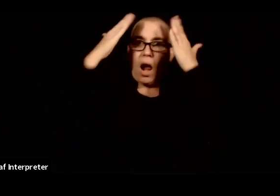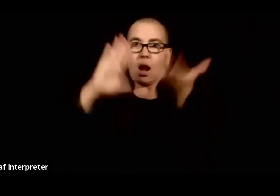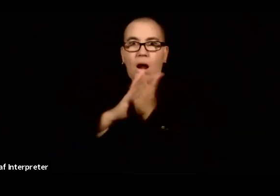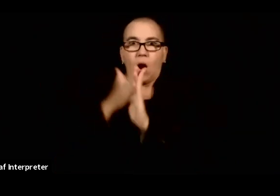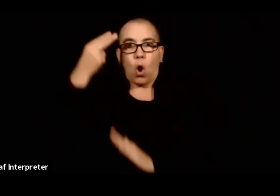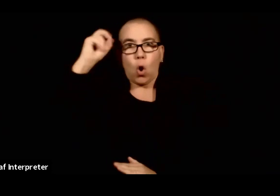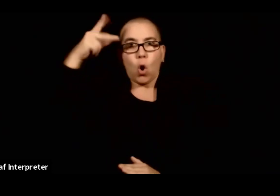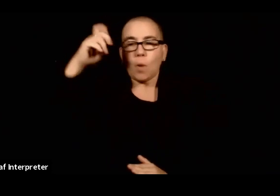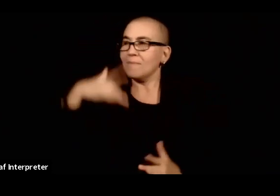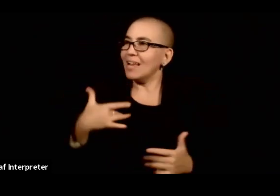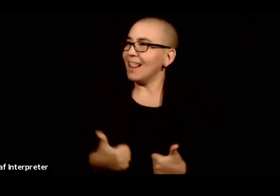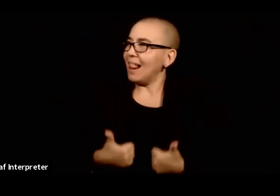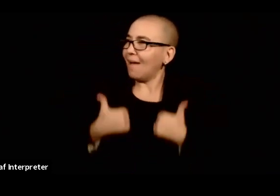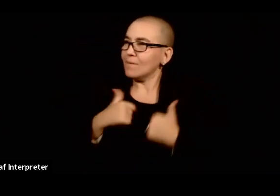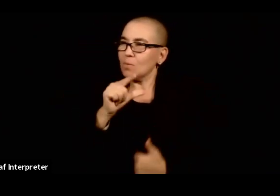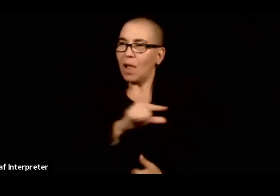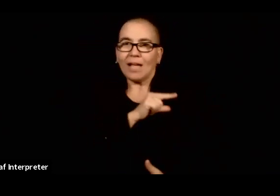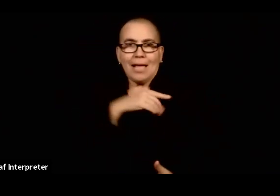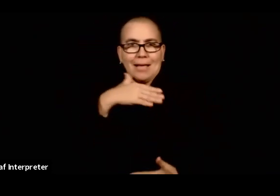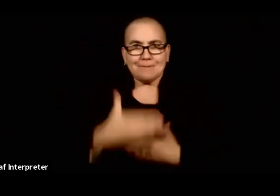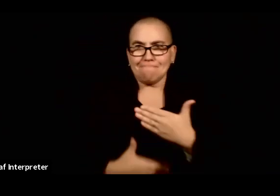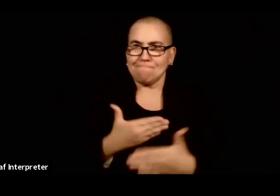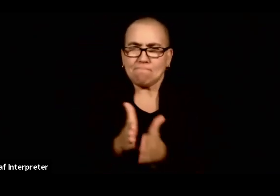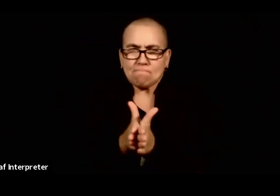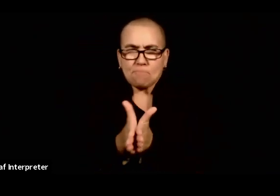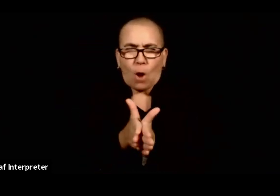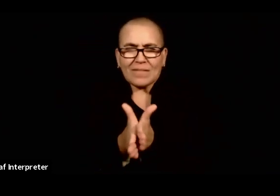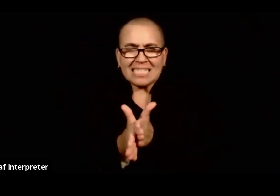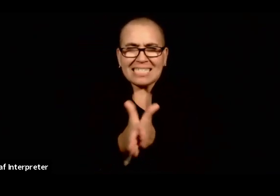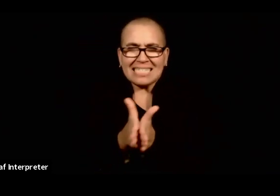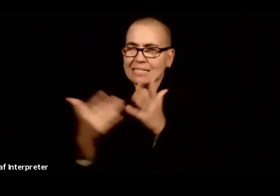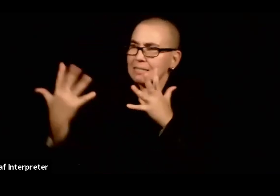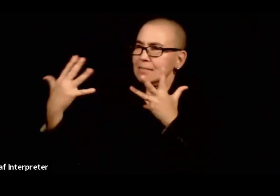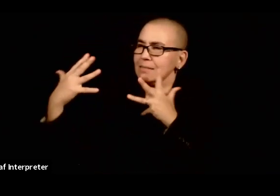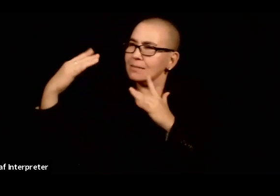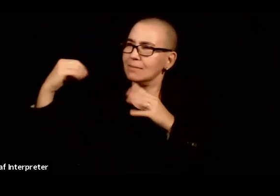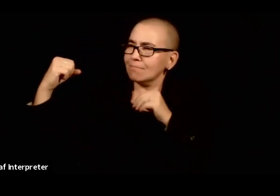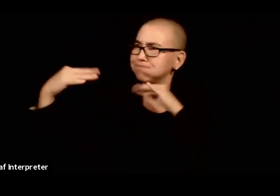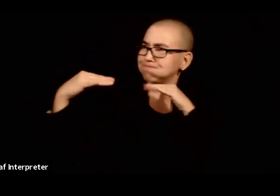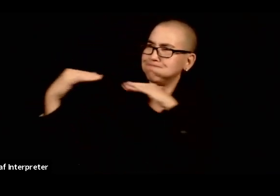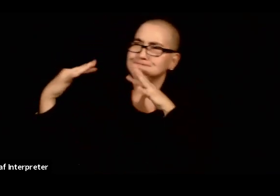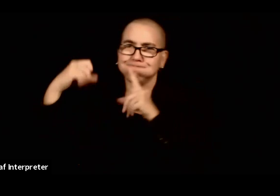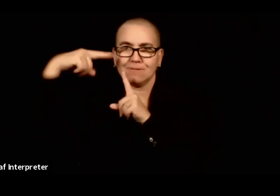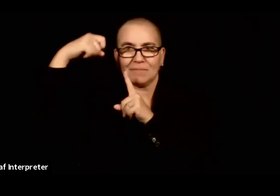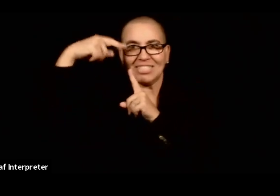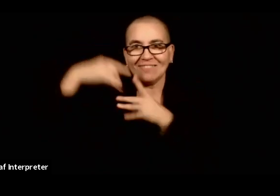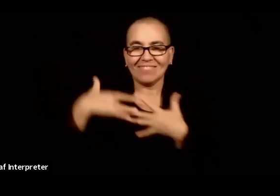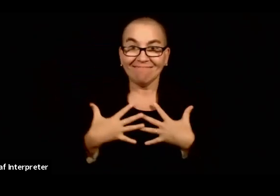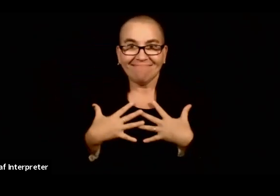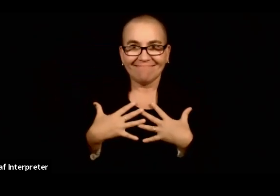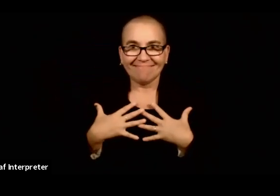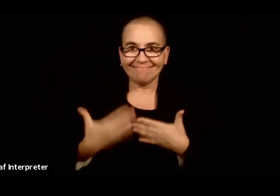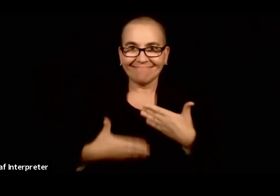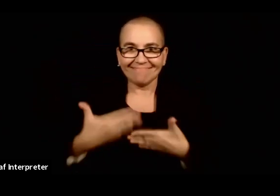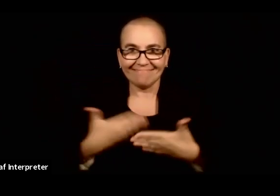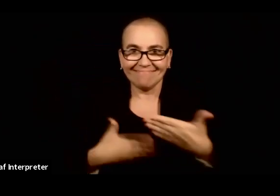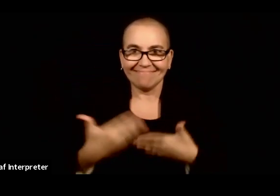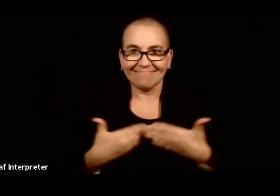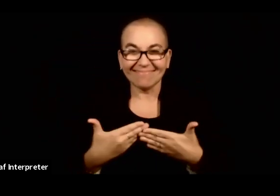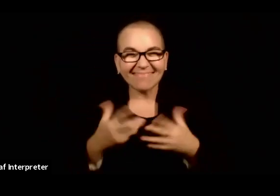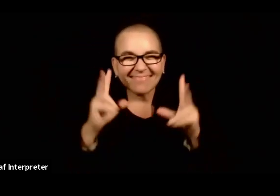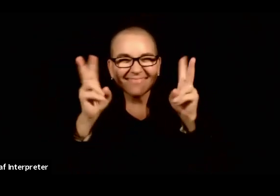needed human contact. They assist with making sure residents take needed medication and are hydrated and eating, and they remain